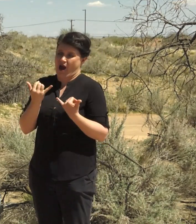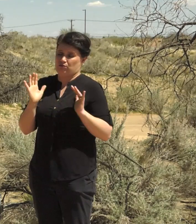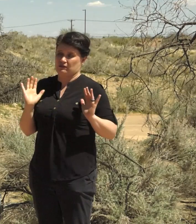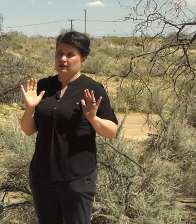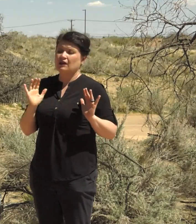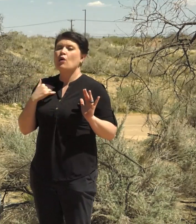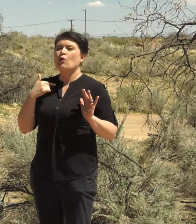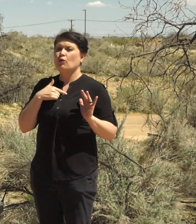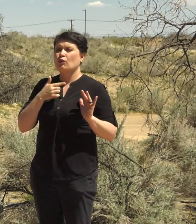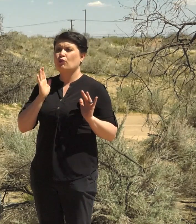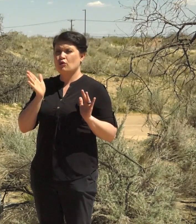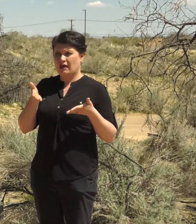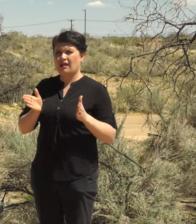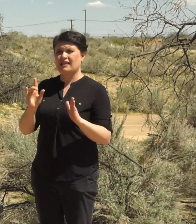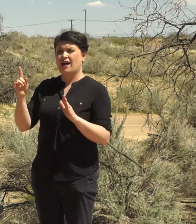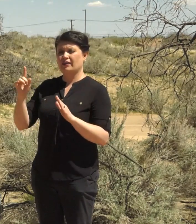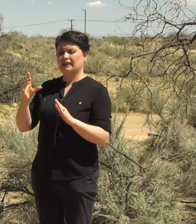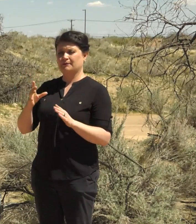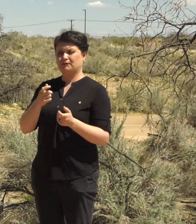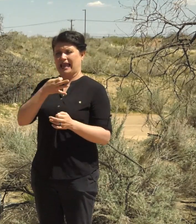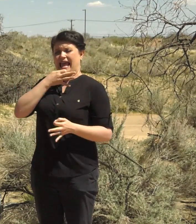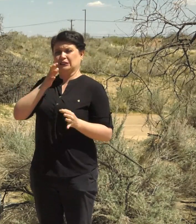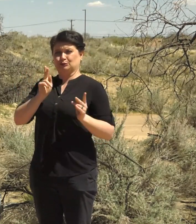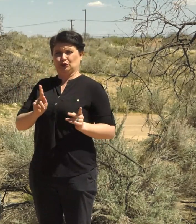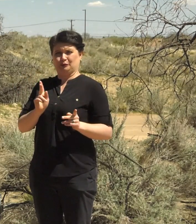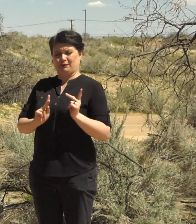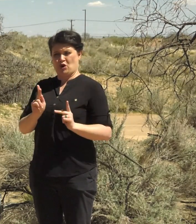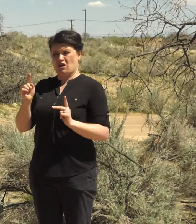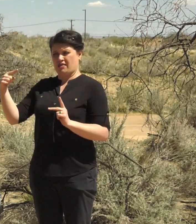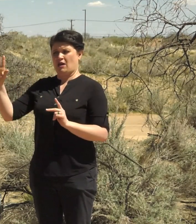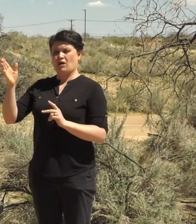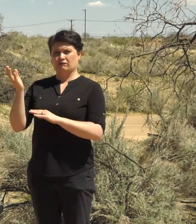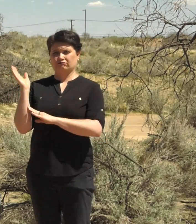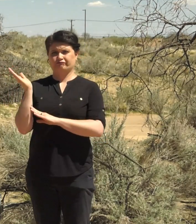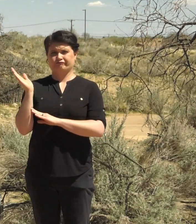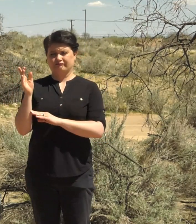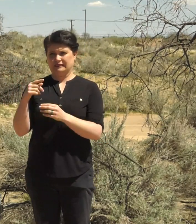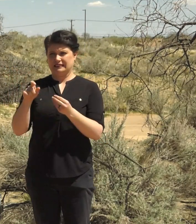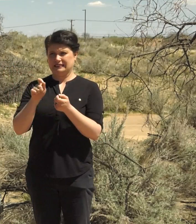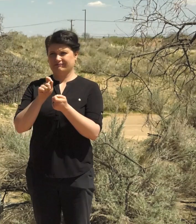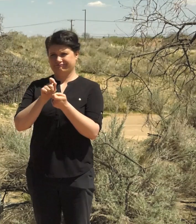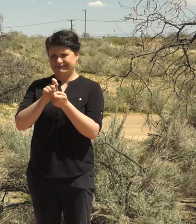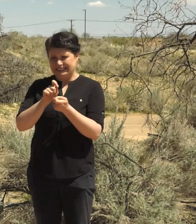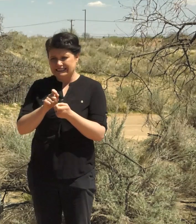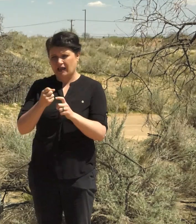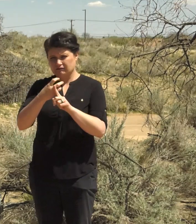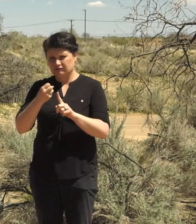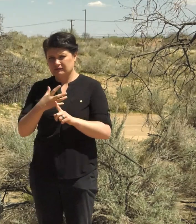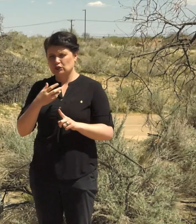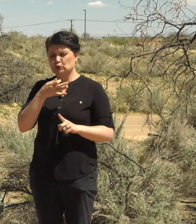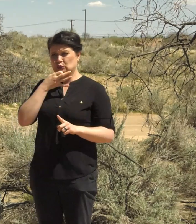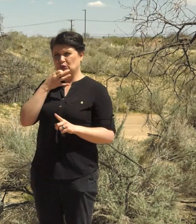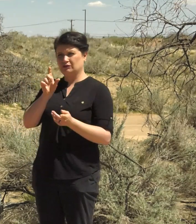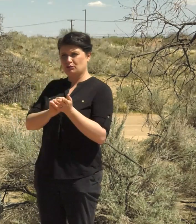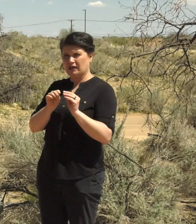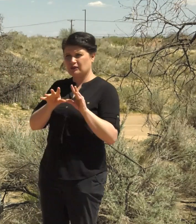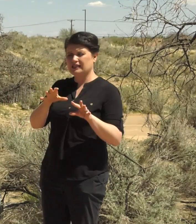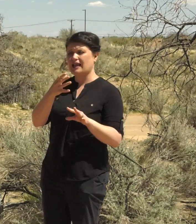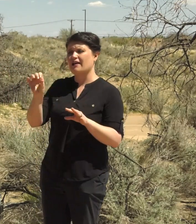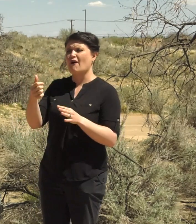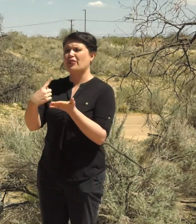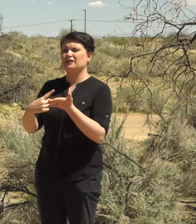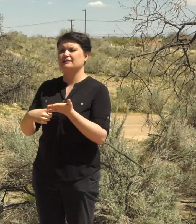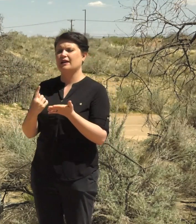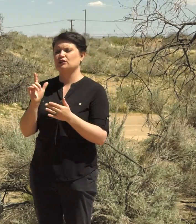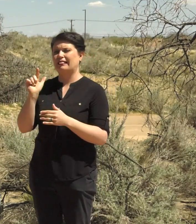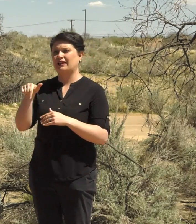let the experts, which would be the Department of Health and Environmental Health, speak to the details on that, both in a release and in another discussion